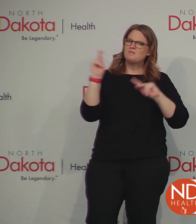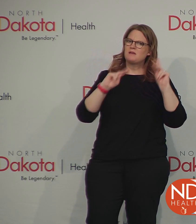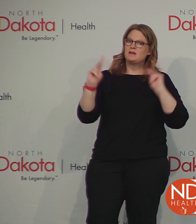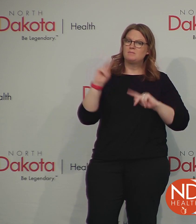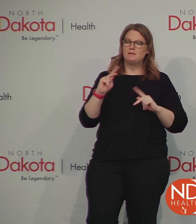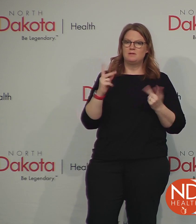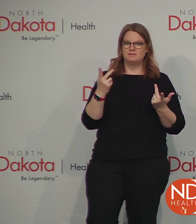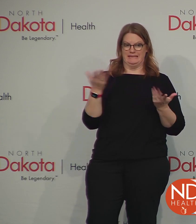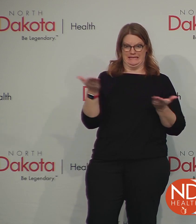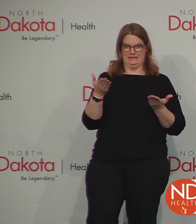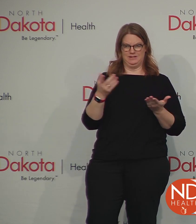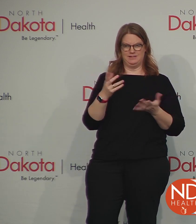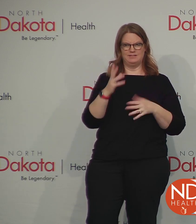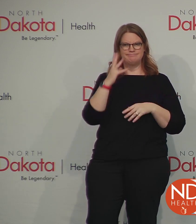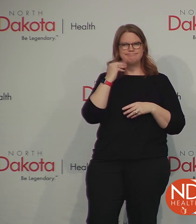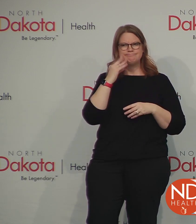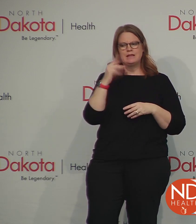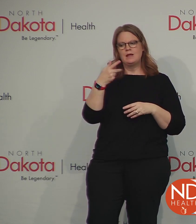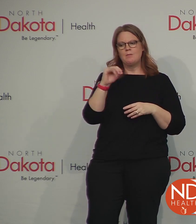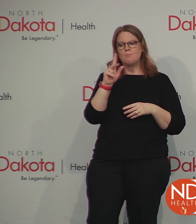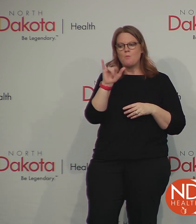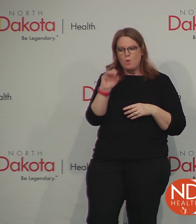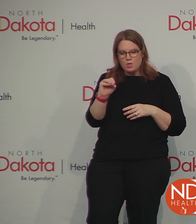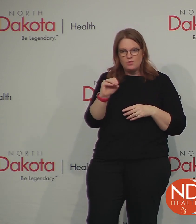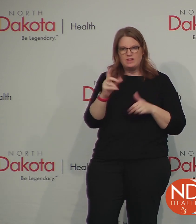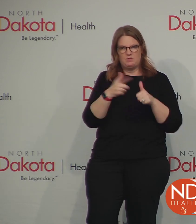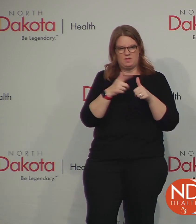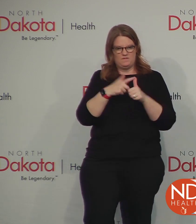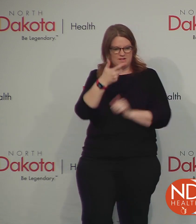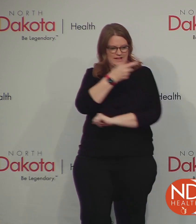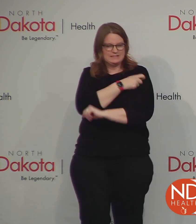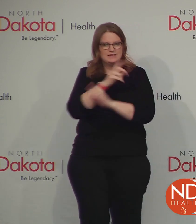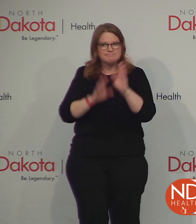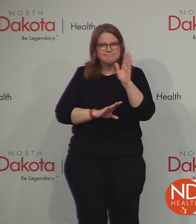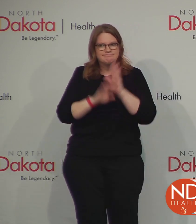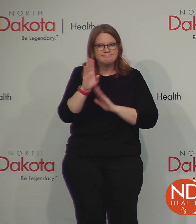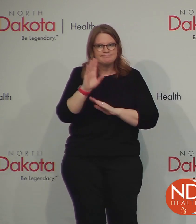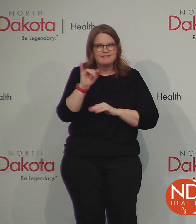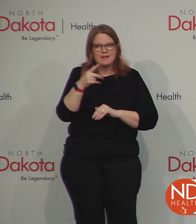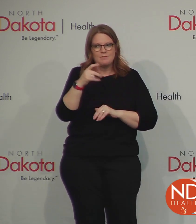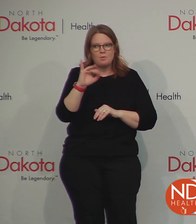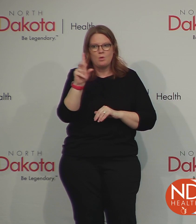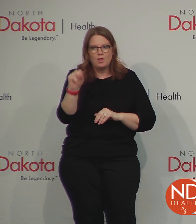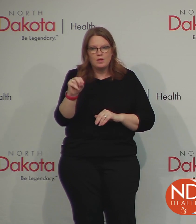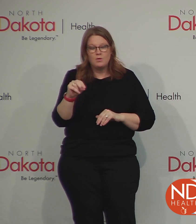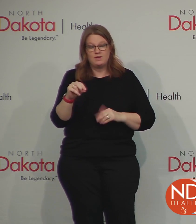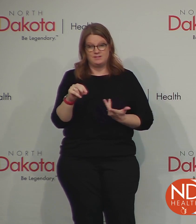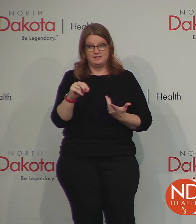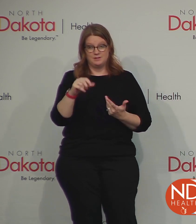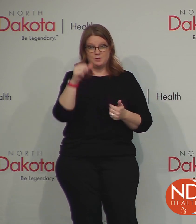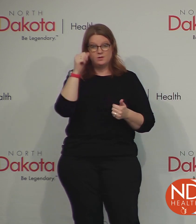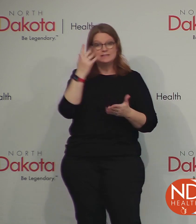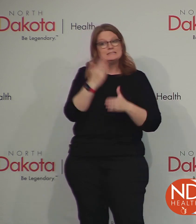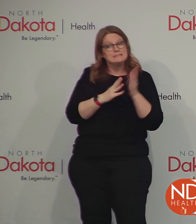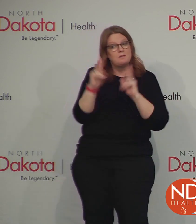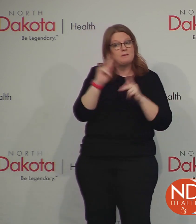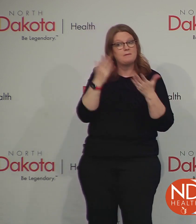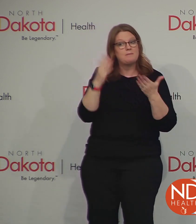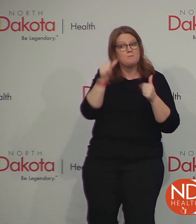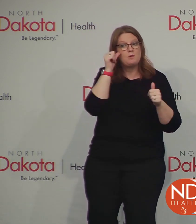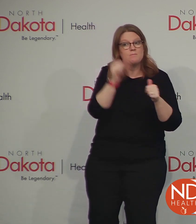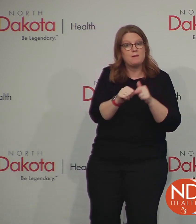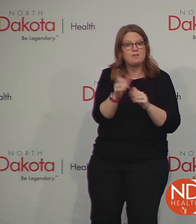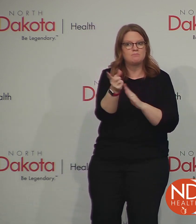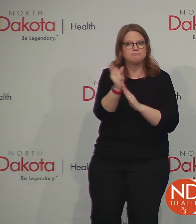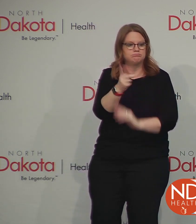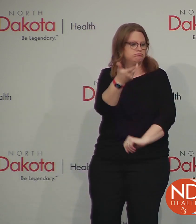was going around and a vaccine was first developed by polio. Some people might remember the immediate impacts of that vaccine, but I think we're about